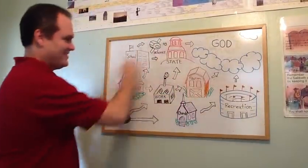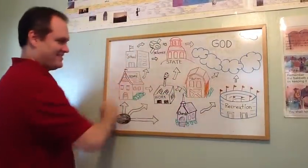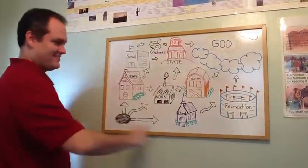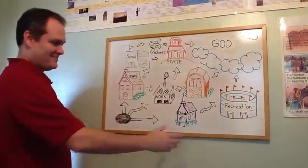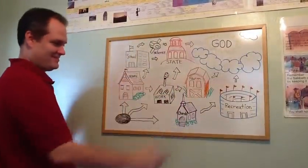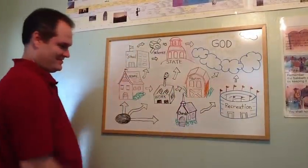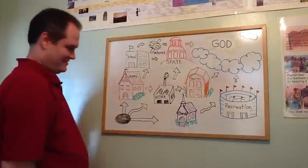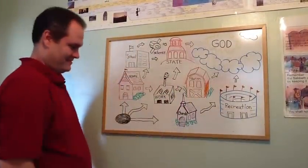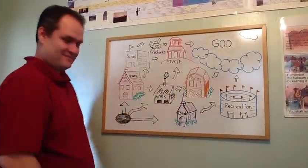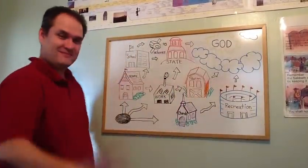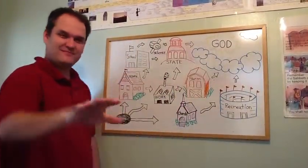this.